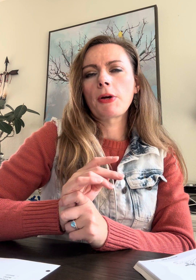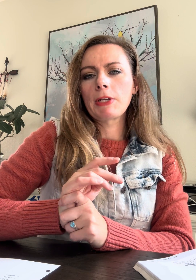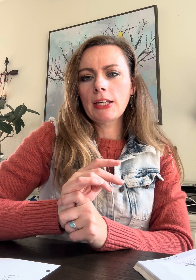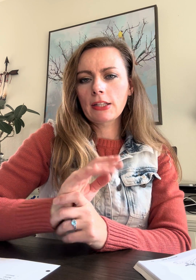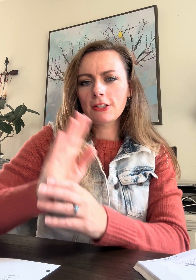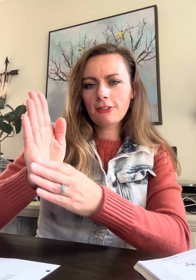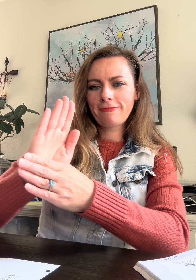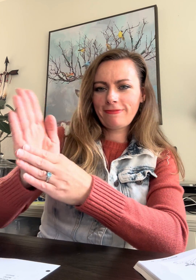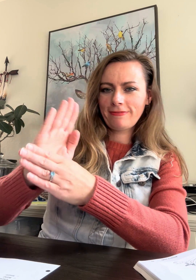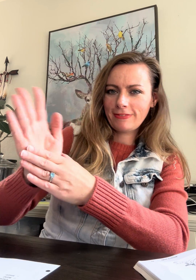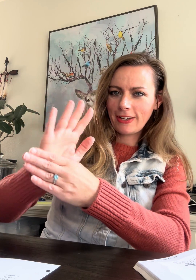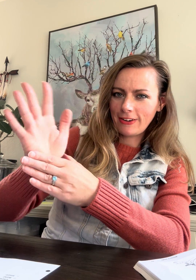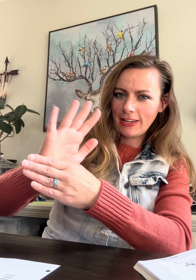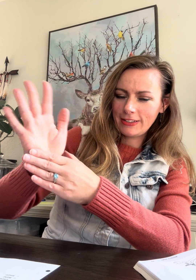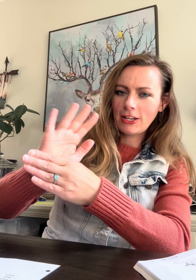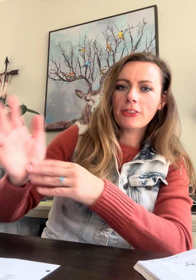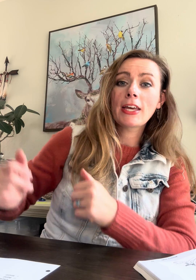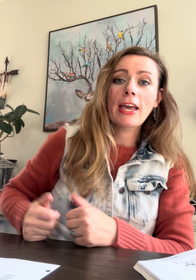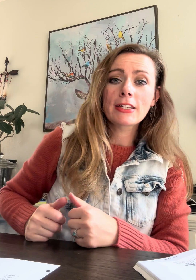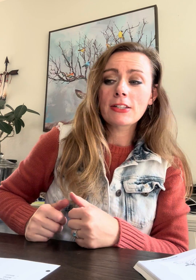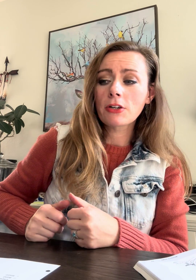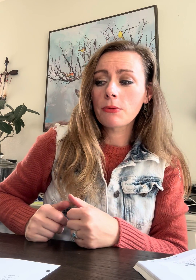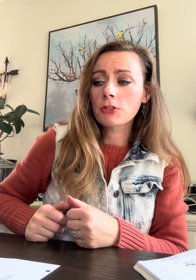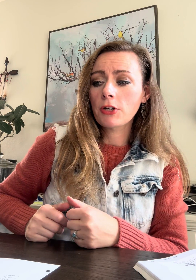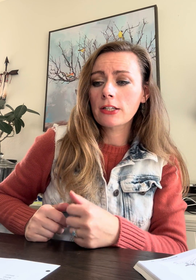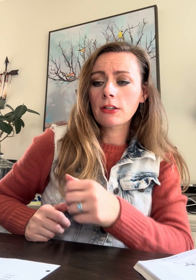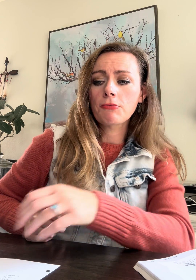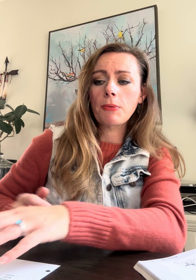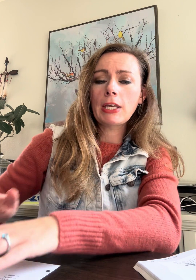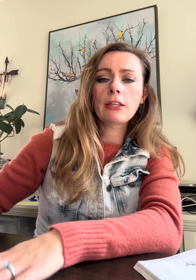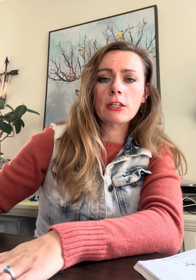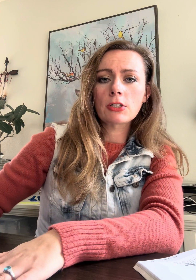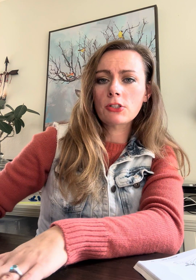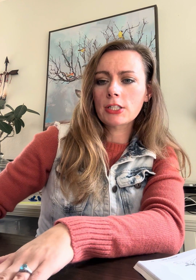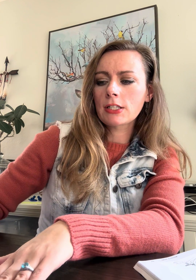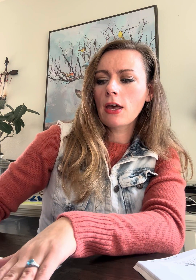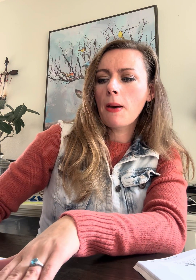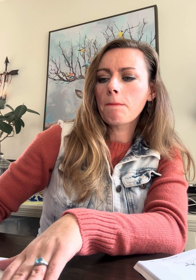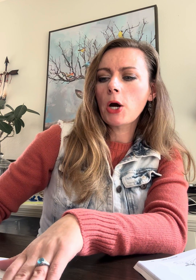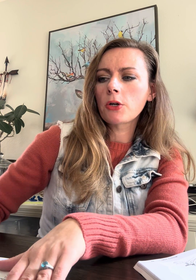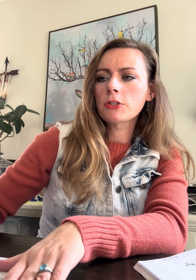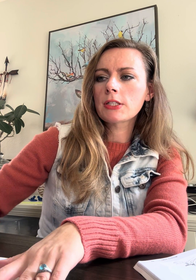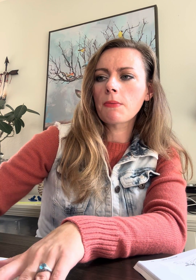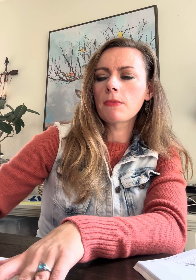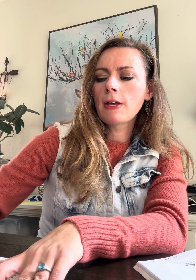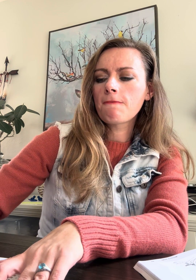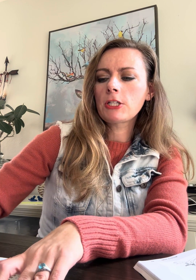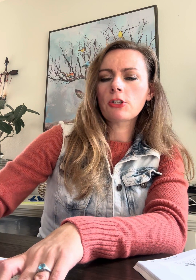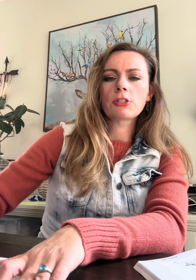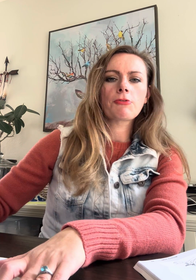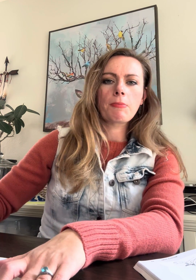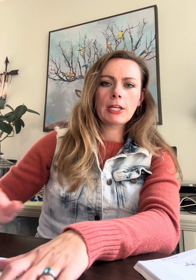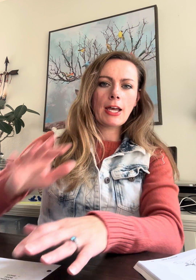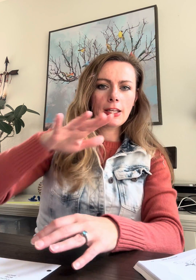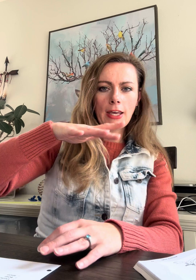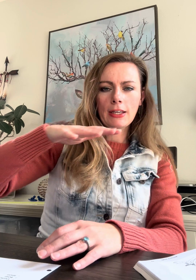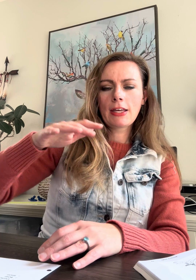in English. All right, not that ASL comes directly from English, it just borrows some features from it, kind of like